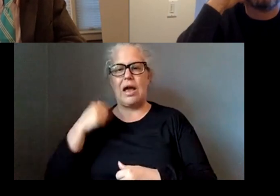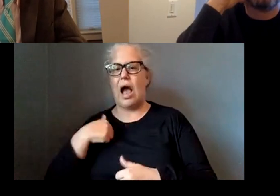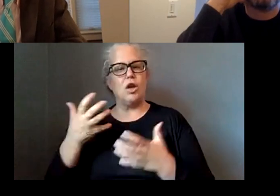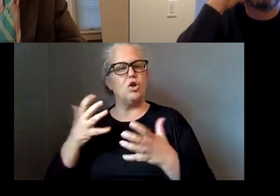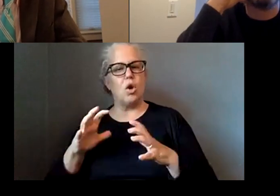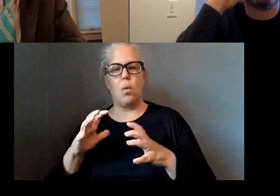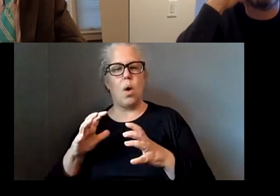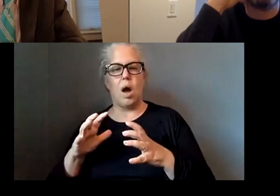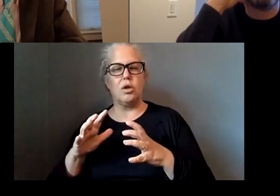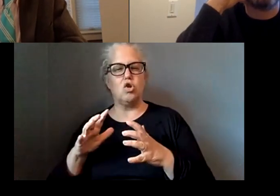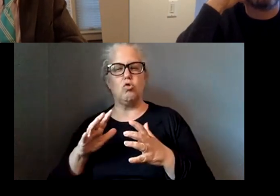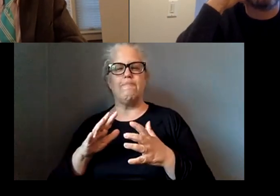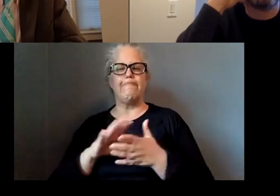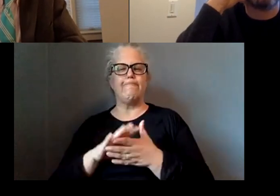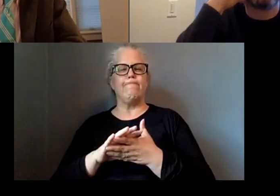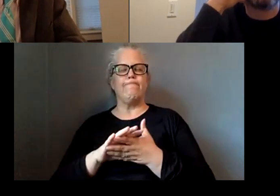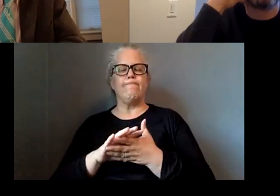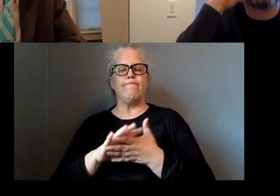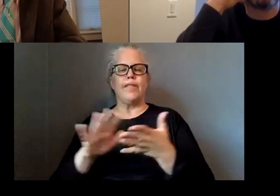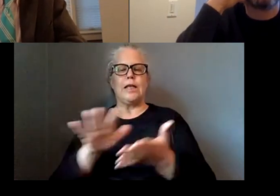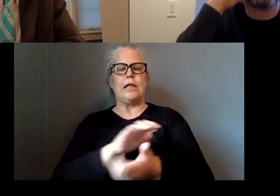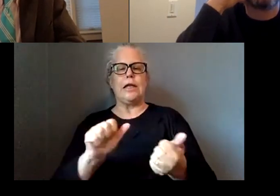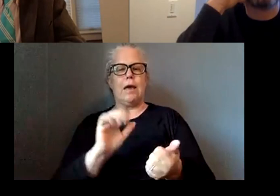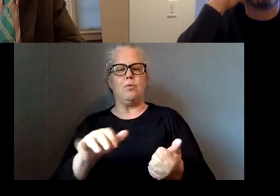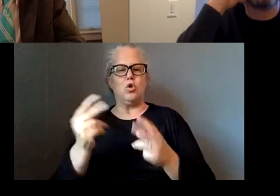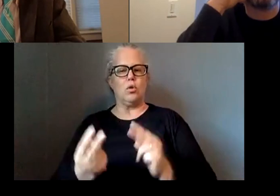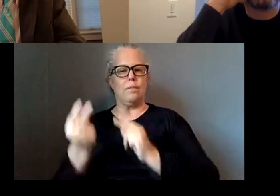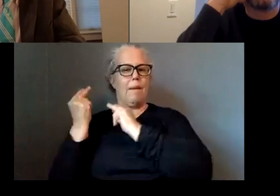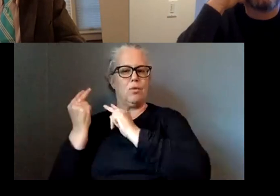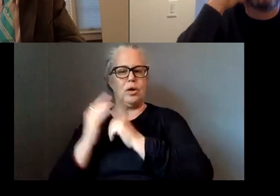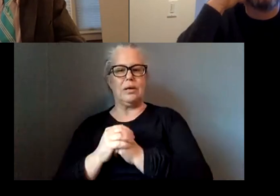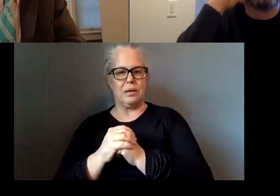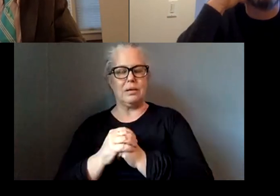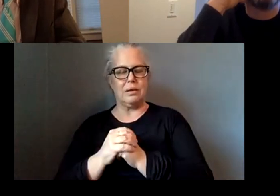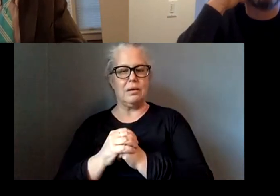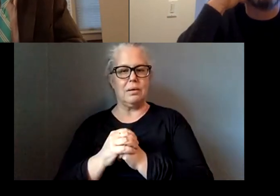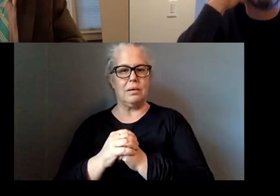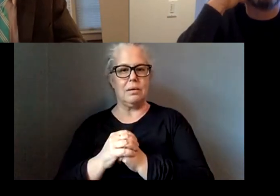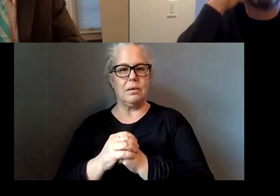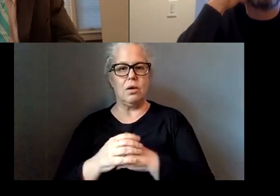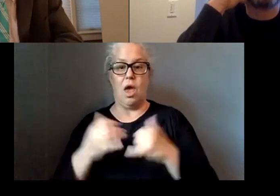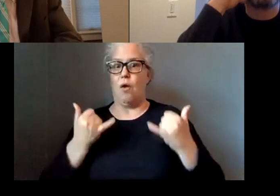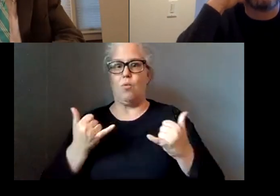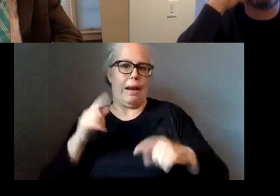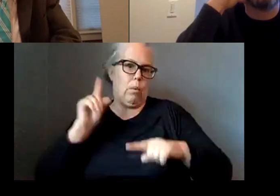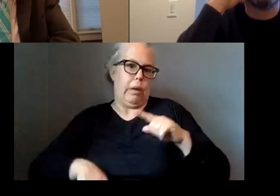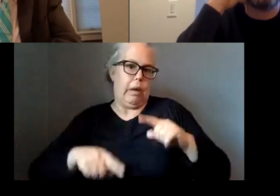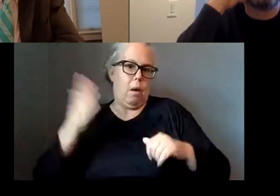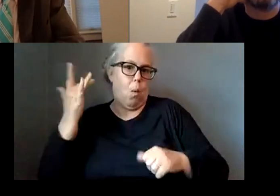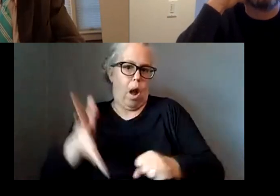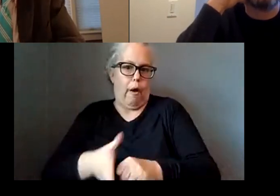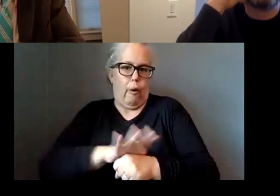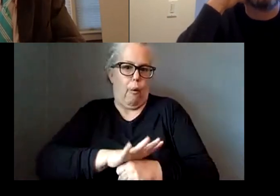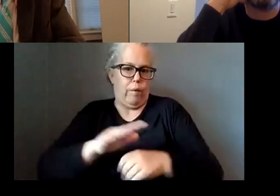again. I don't think I can go back. At least that's how I feel. Well, right now we can't go back because of COVID.